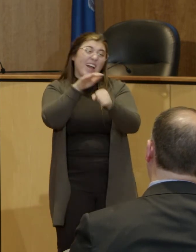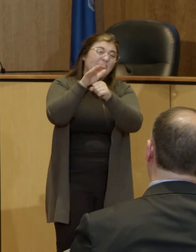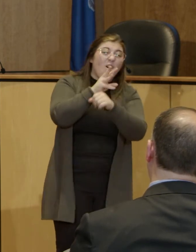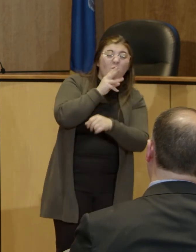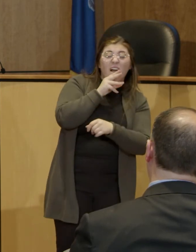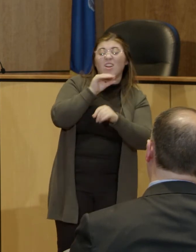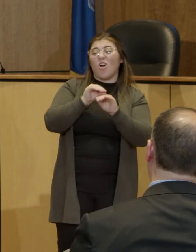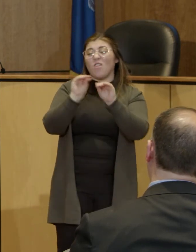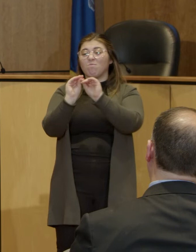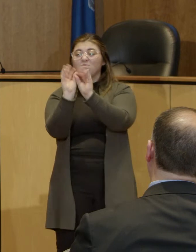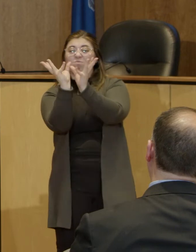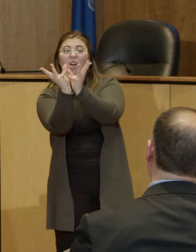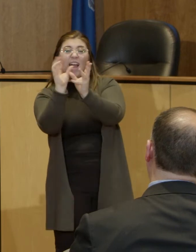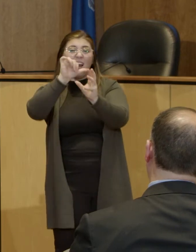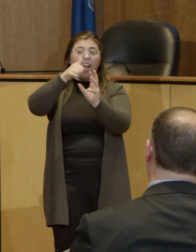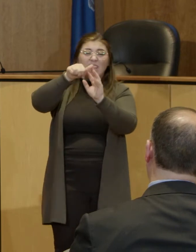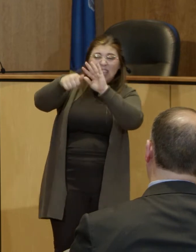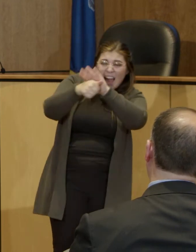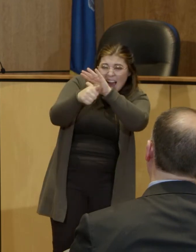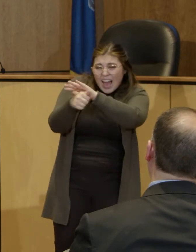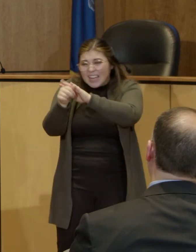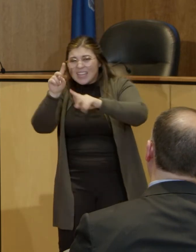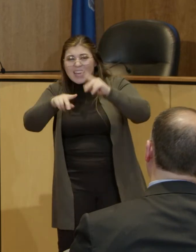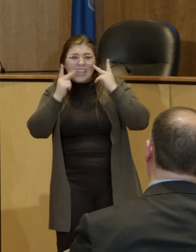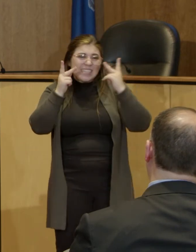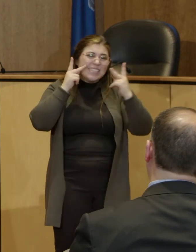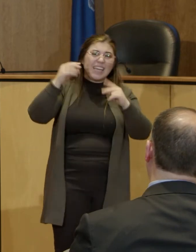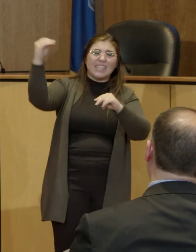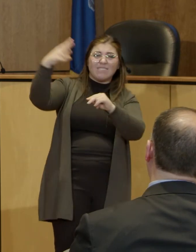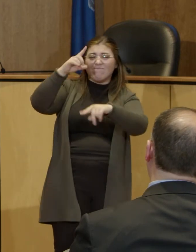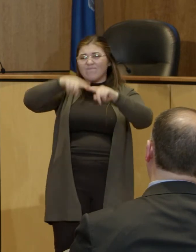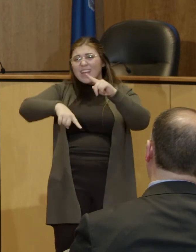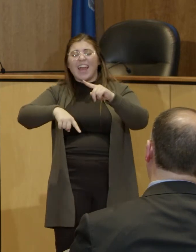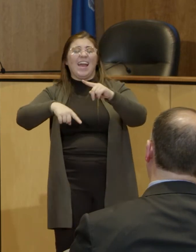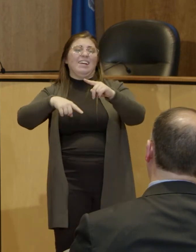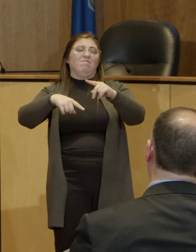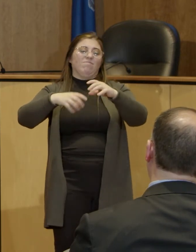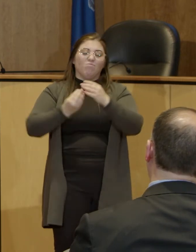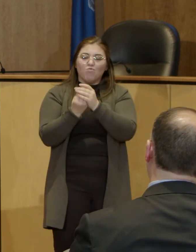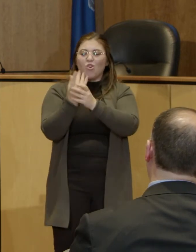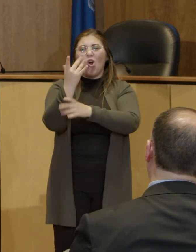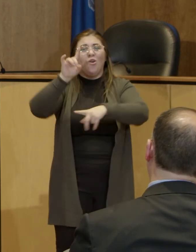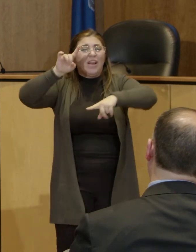they're fanning out their petals and leaves in ways that others are denied sunlight.